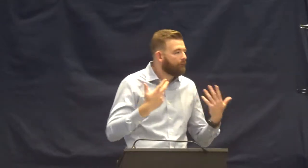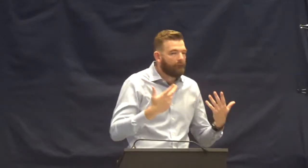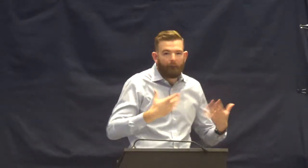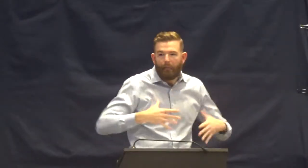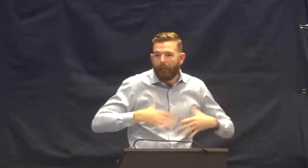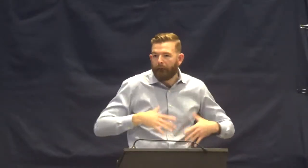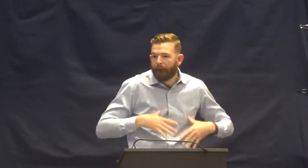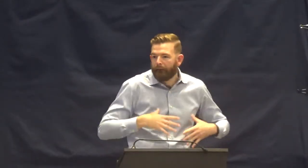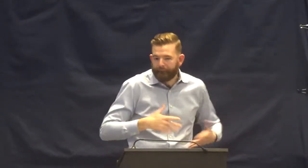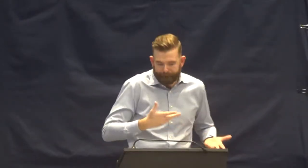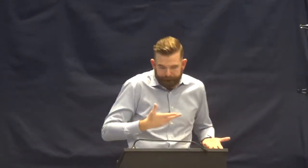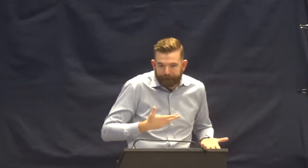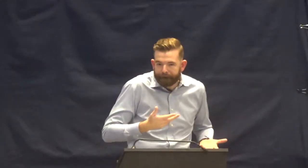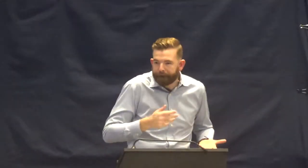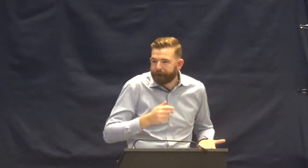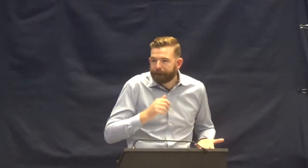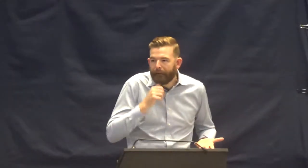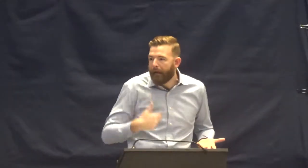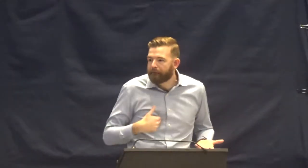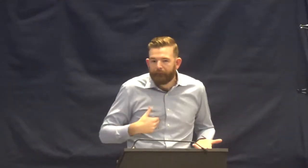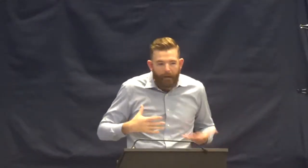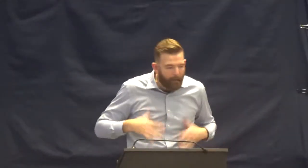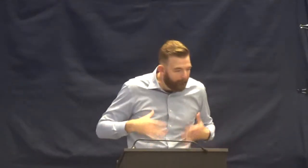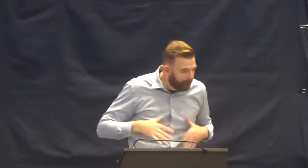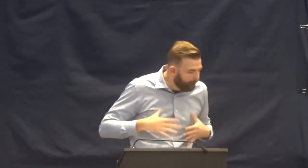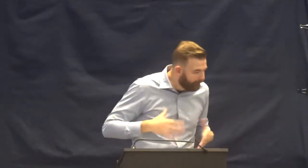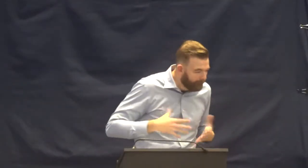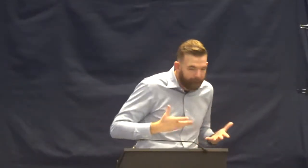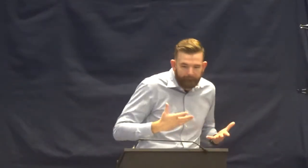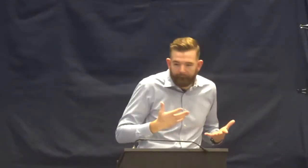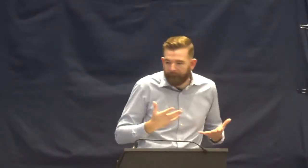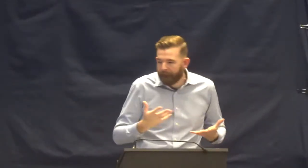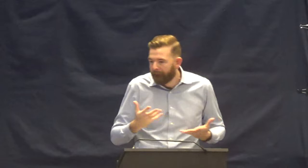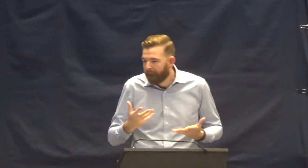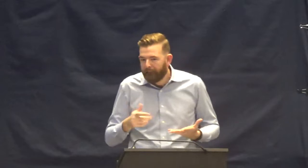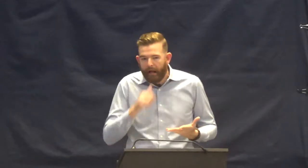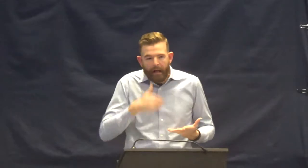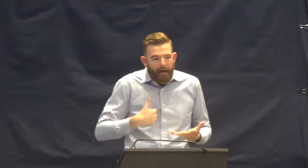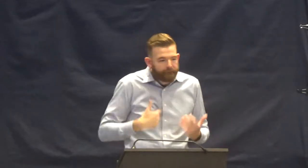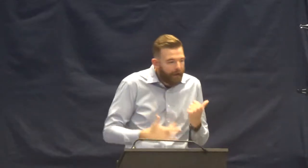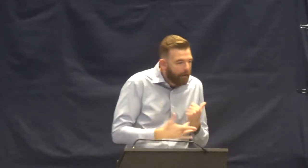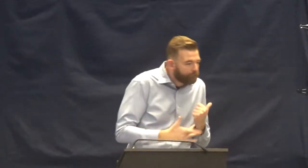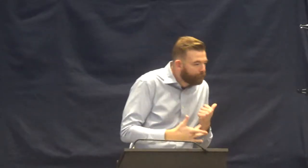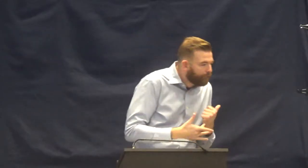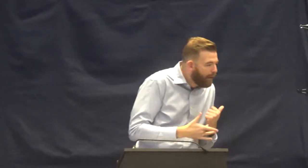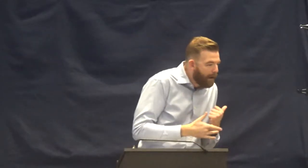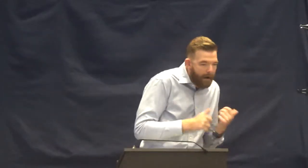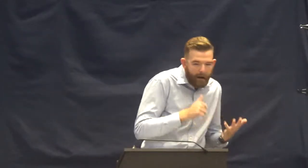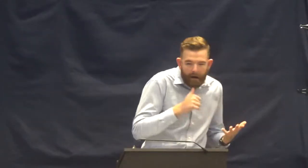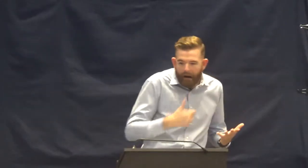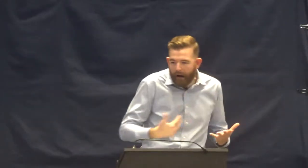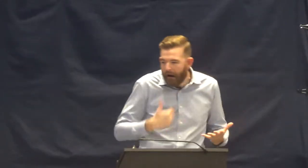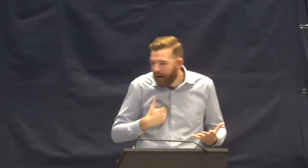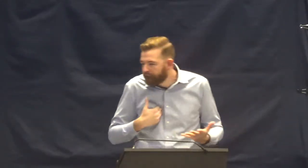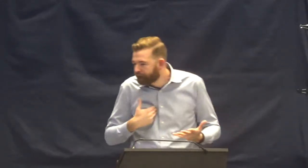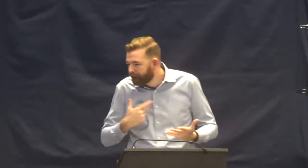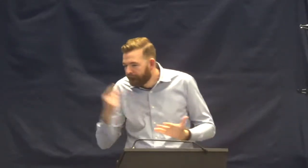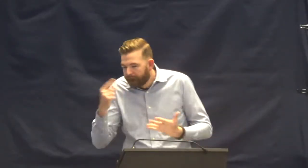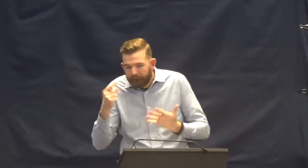The indigenous folks had a horrible life after the Europeans came. They didn't have technology, and